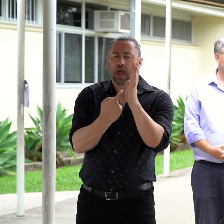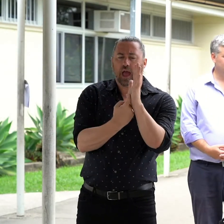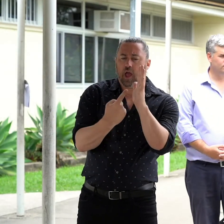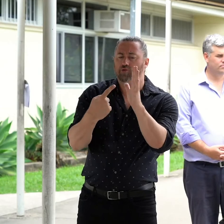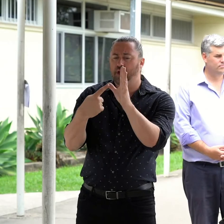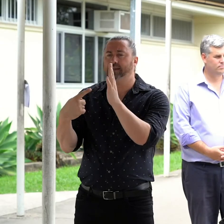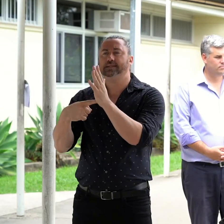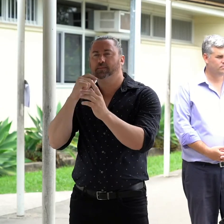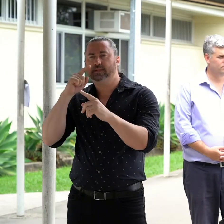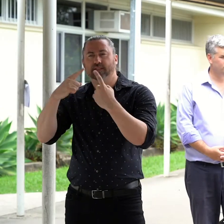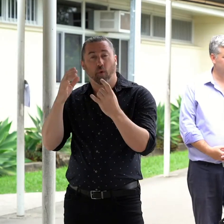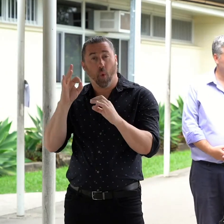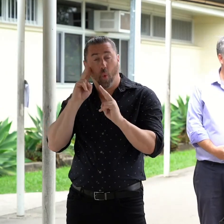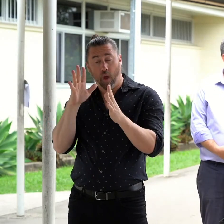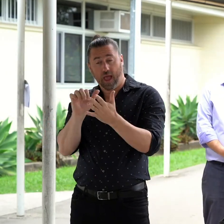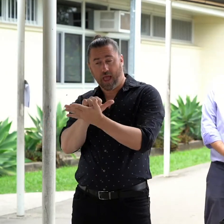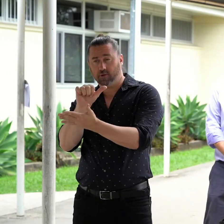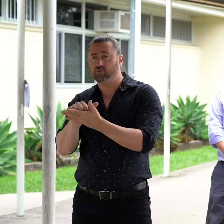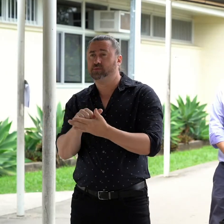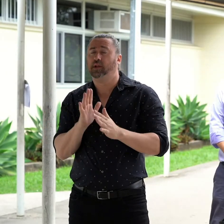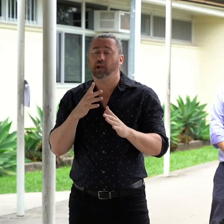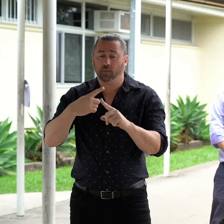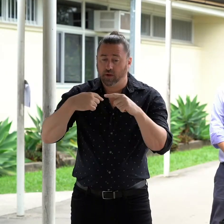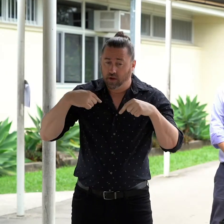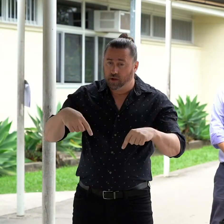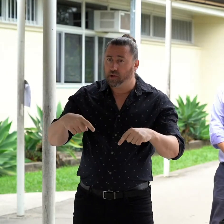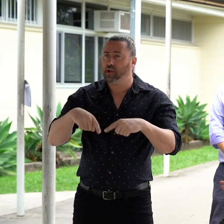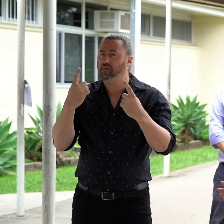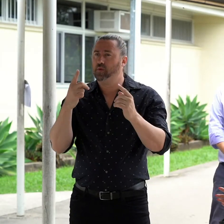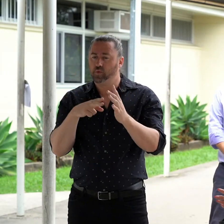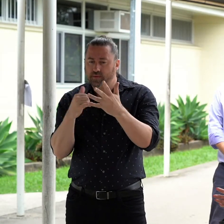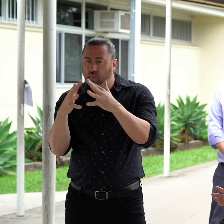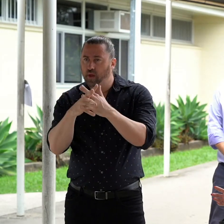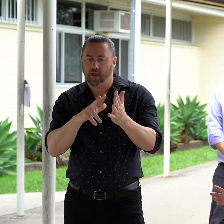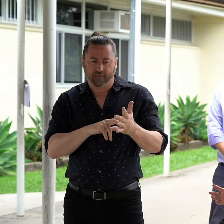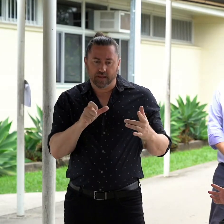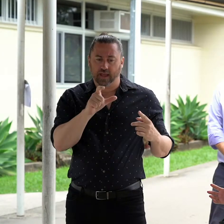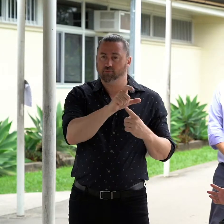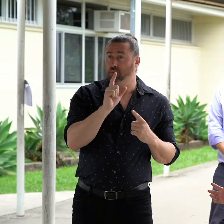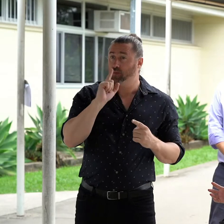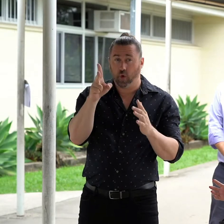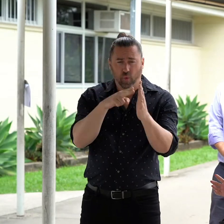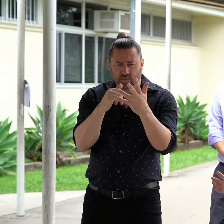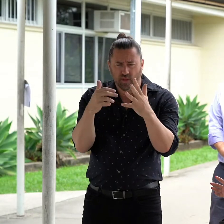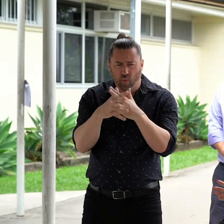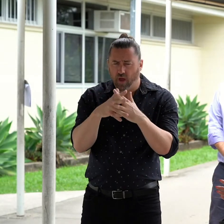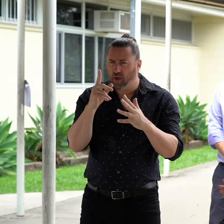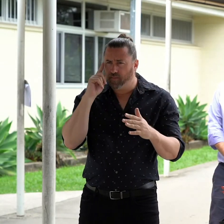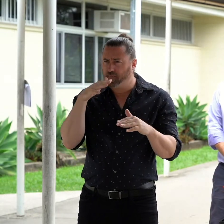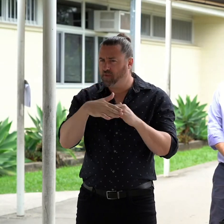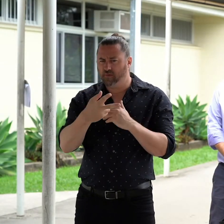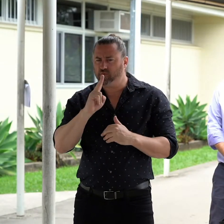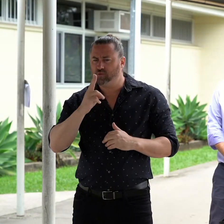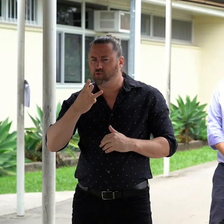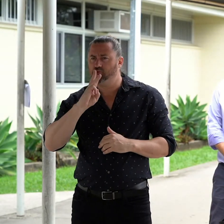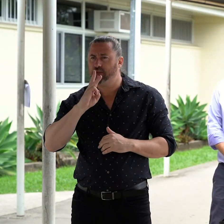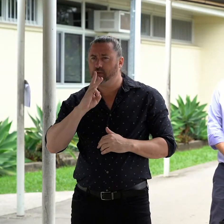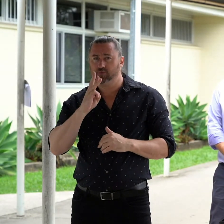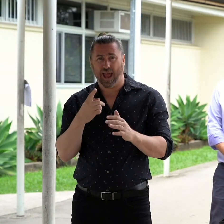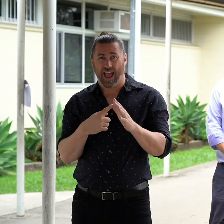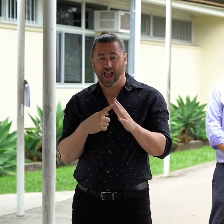to New South Wales, Victoria and the ACT. New South Wales is still recording over a couple of hundred cases